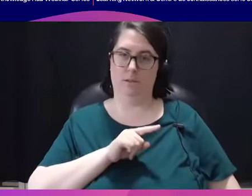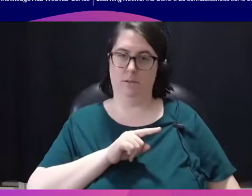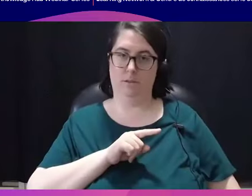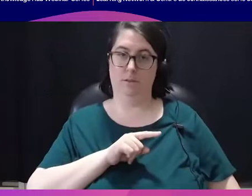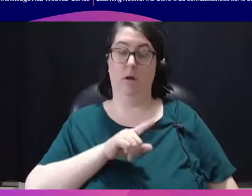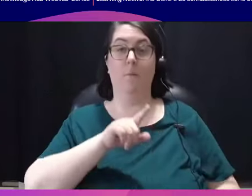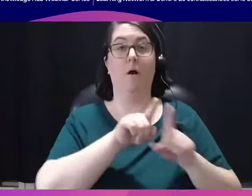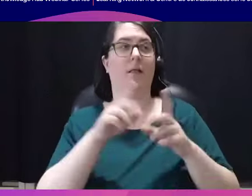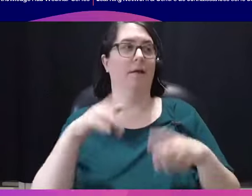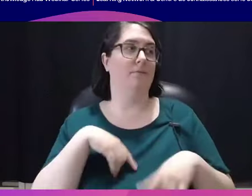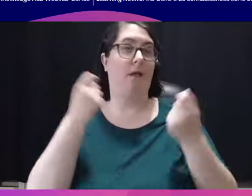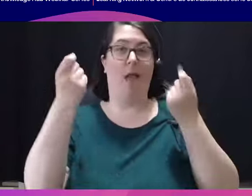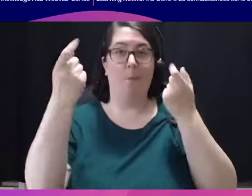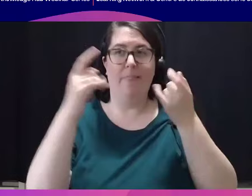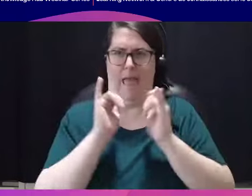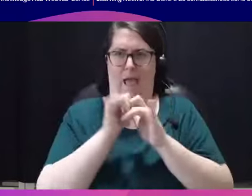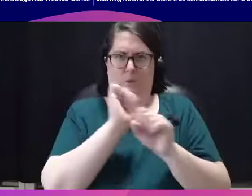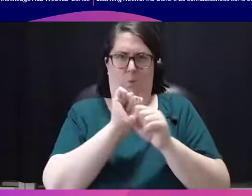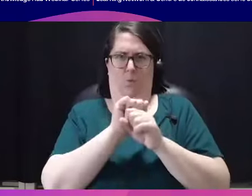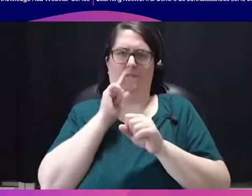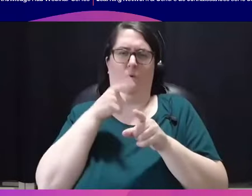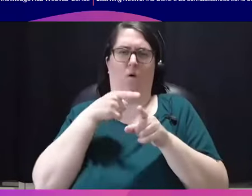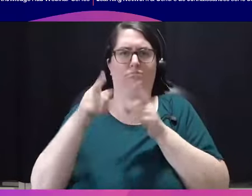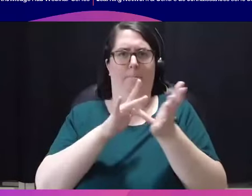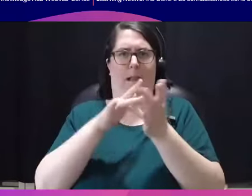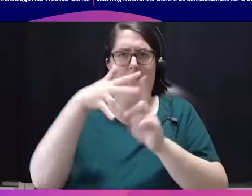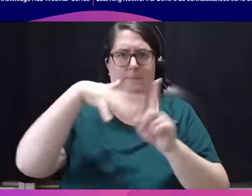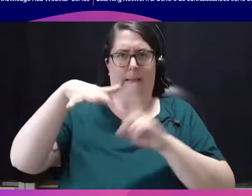how things like empathy works in that clinical space.